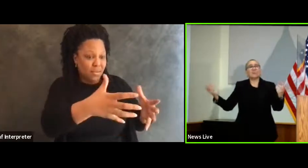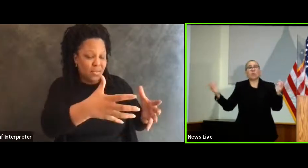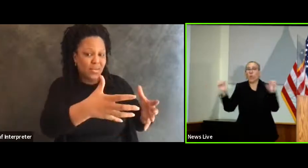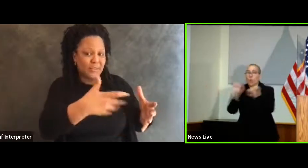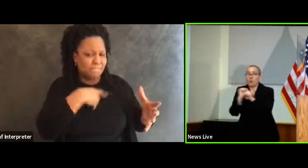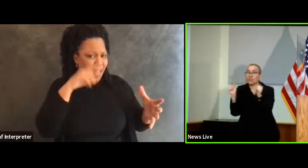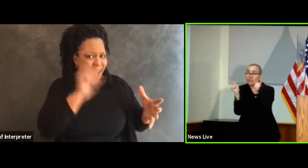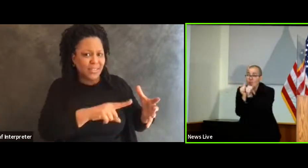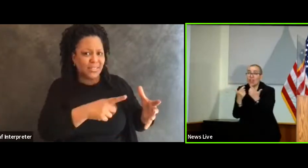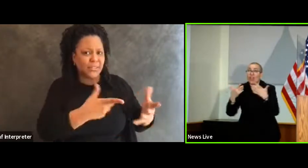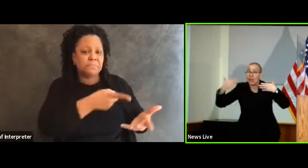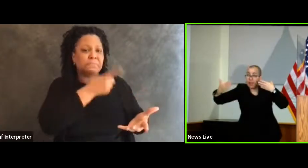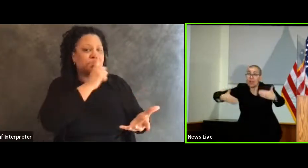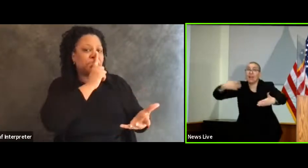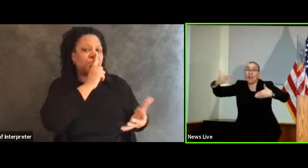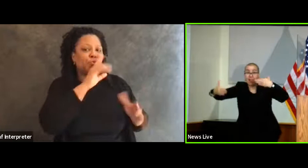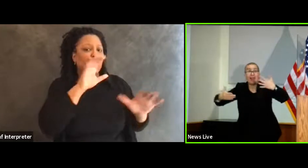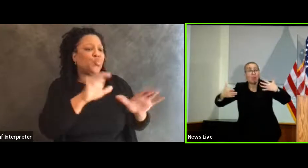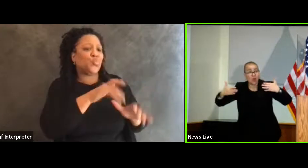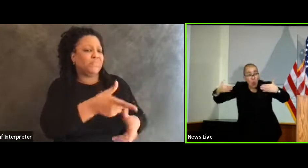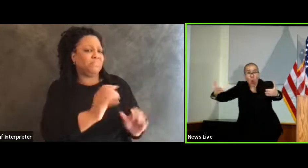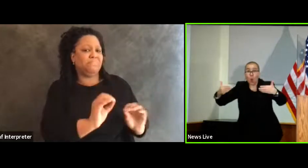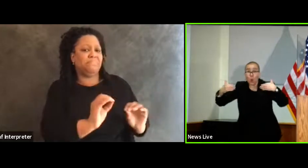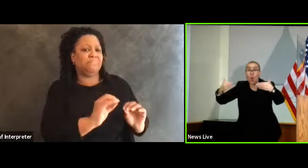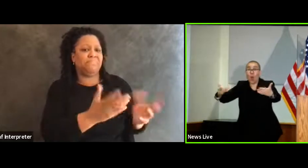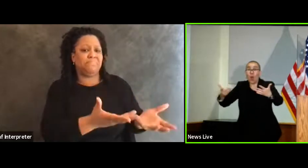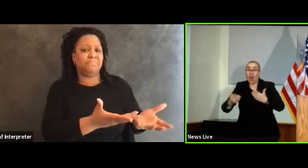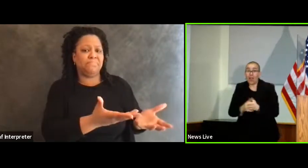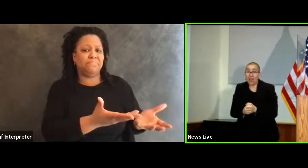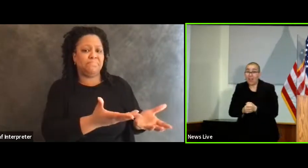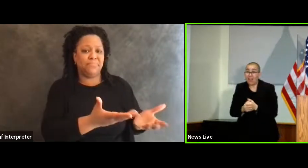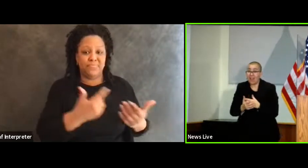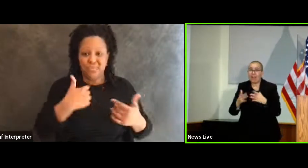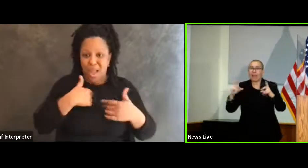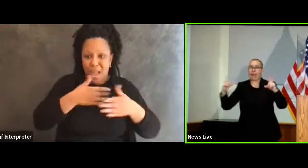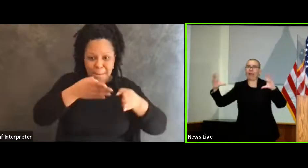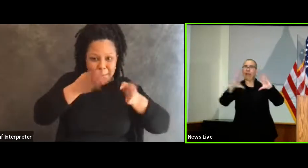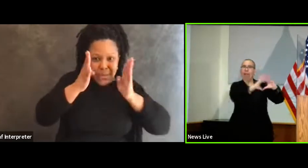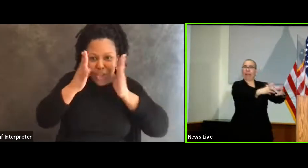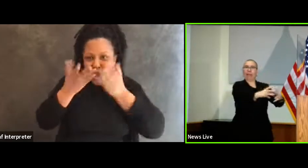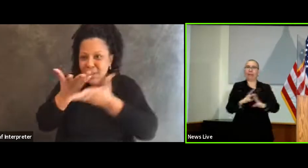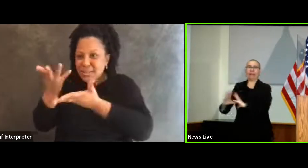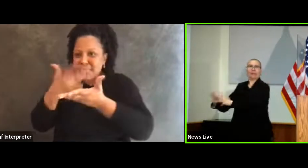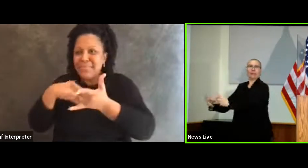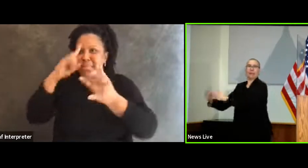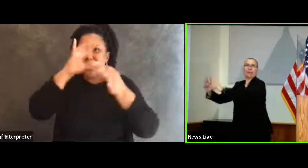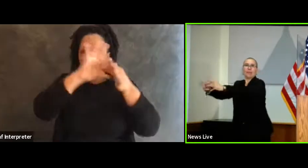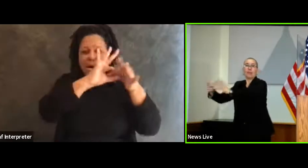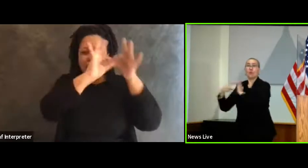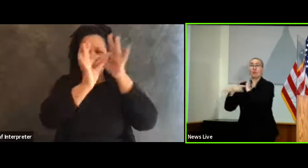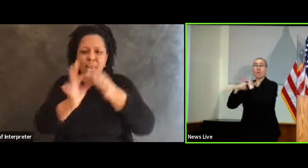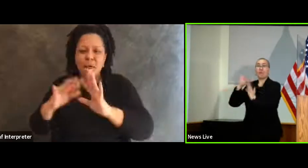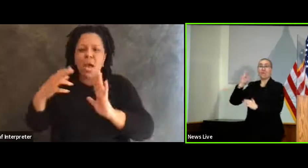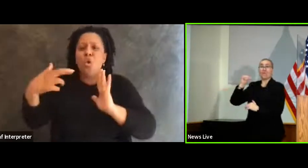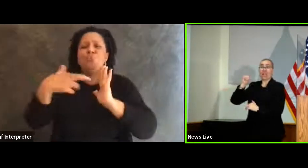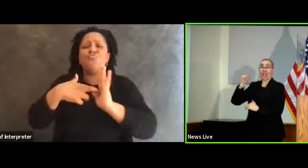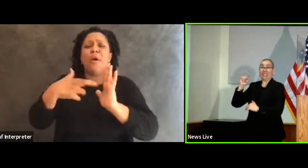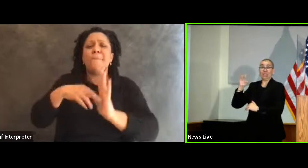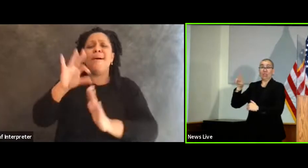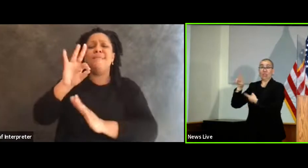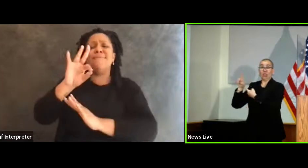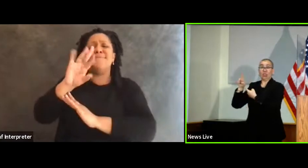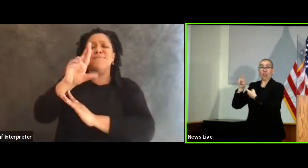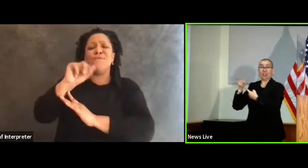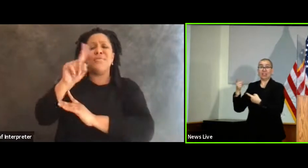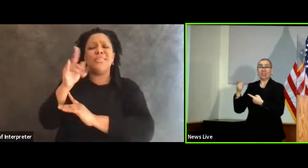and if you can connect it together here, Representative Frazier was very clear. Don't use us and our trauma